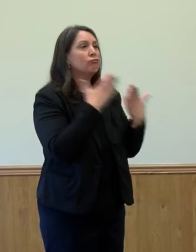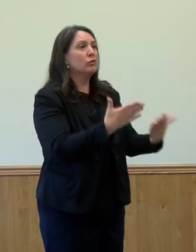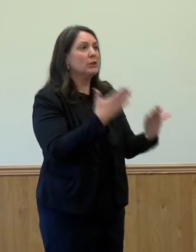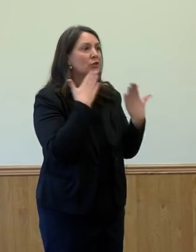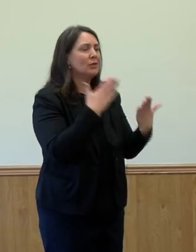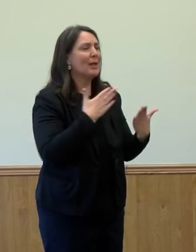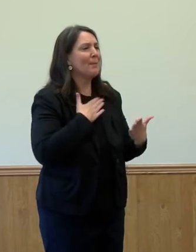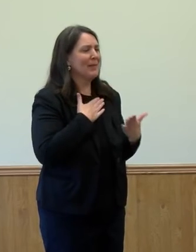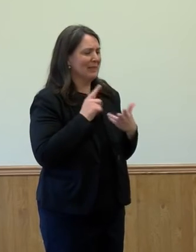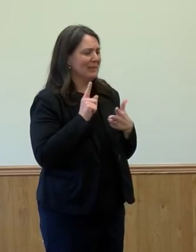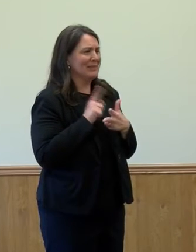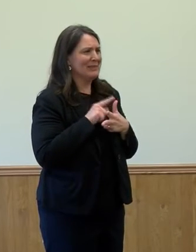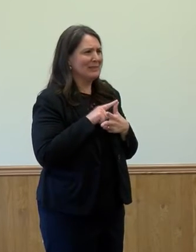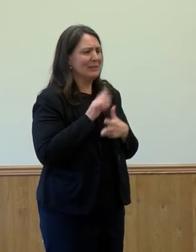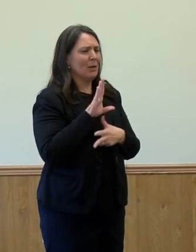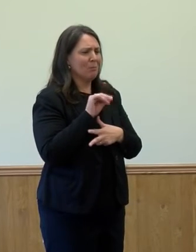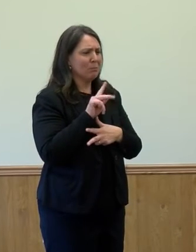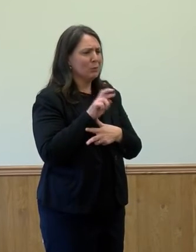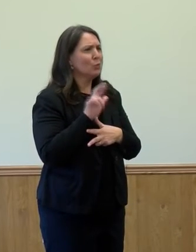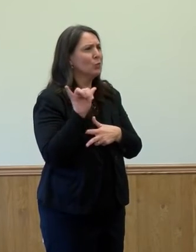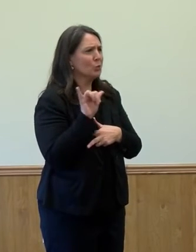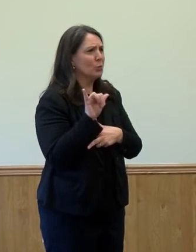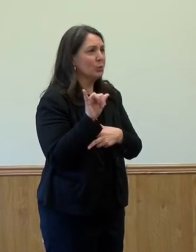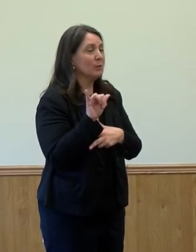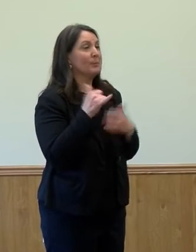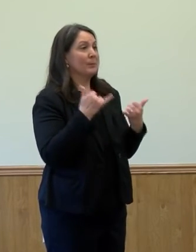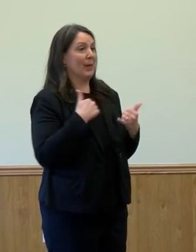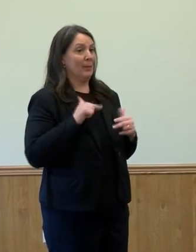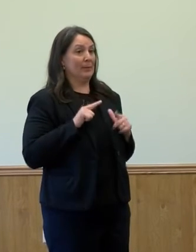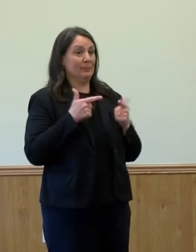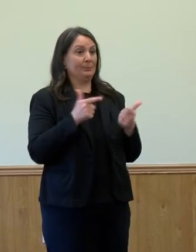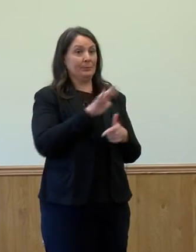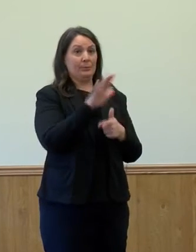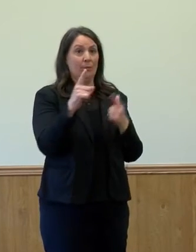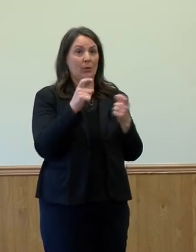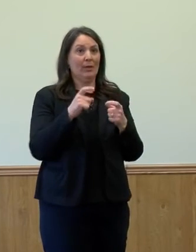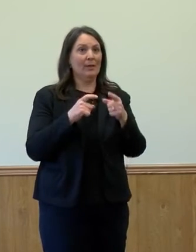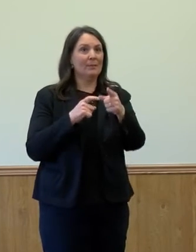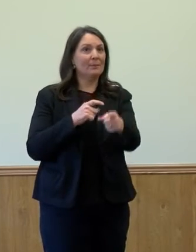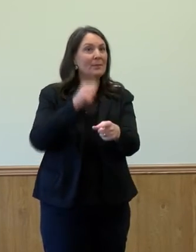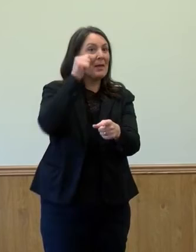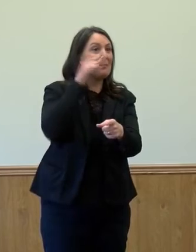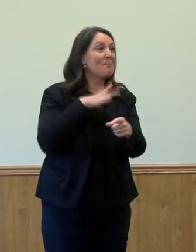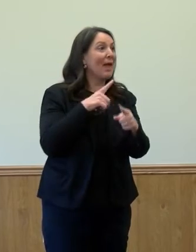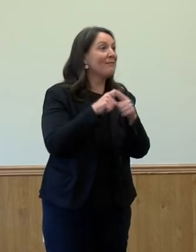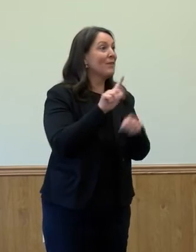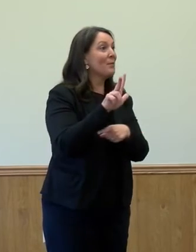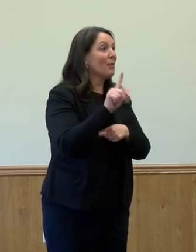one more and get a booster. With that, I'll open it up to any questions.